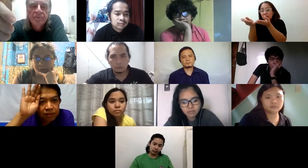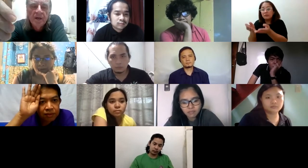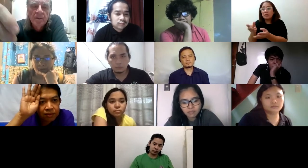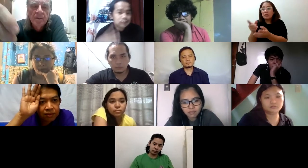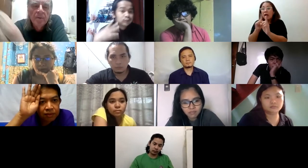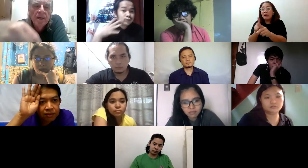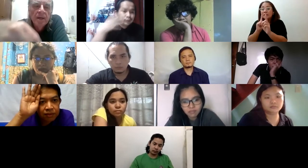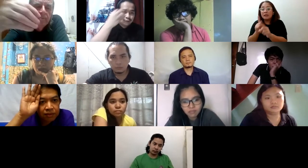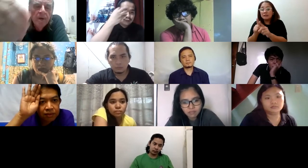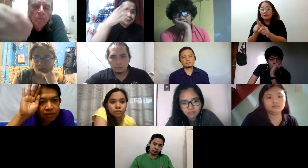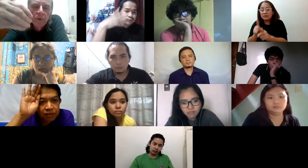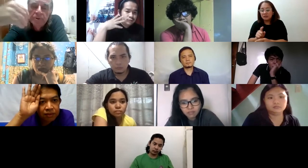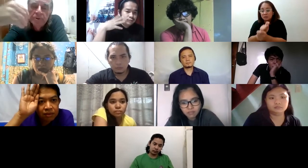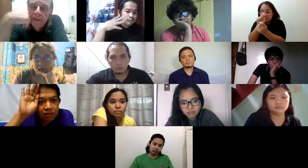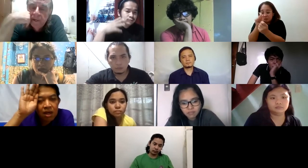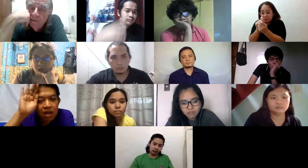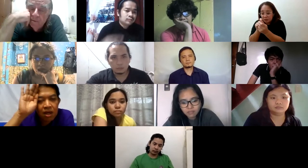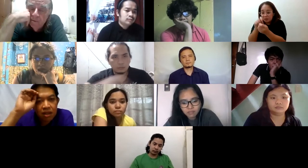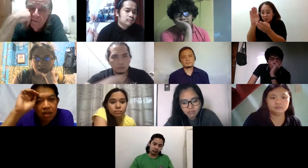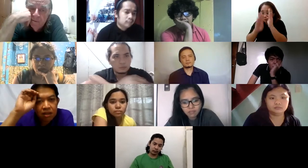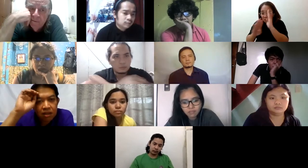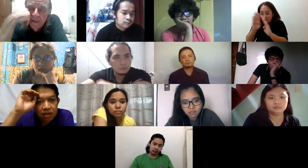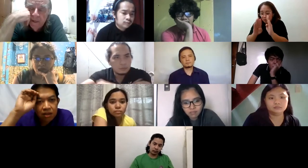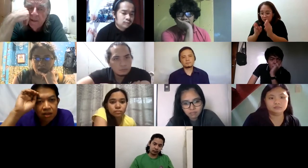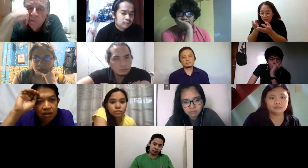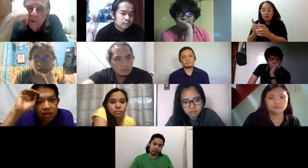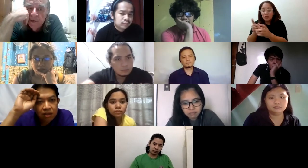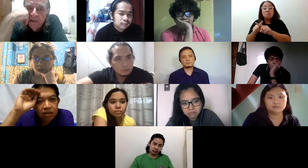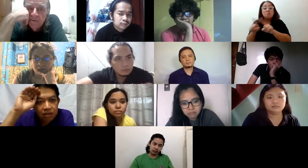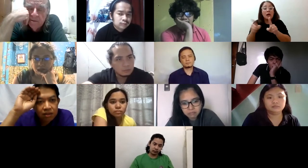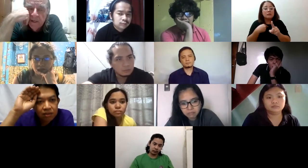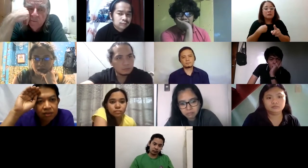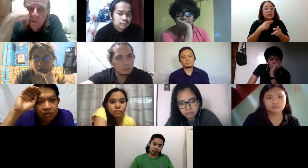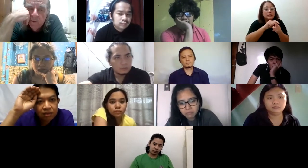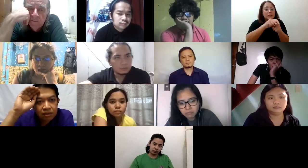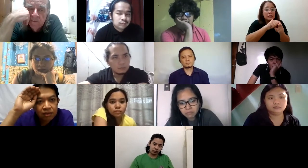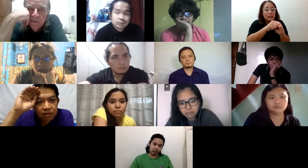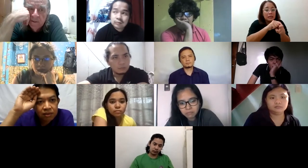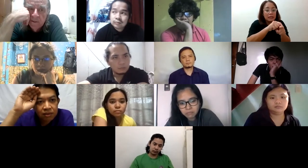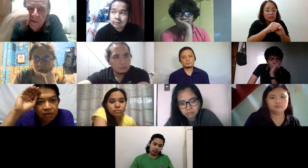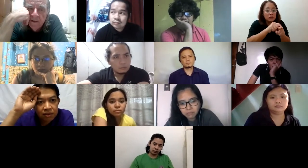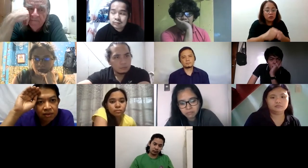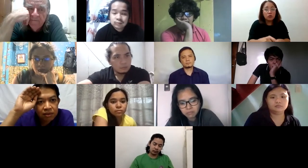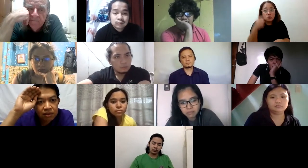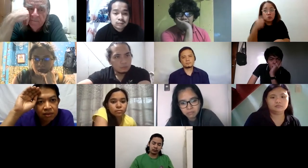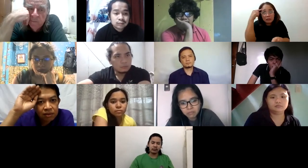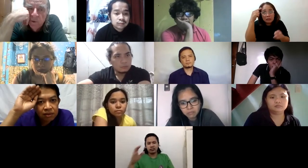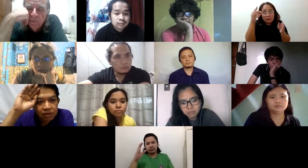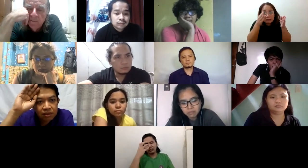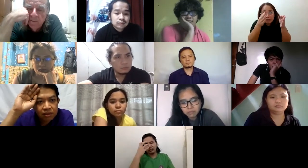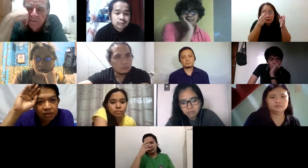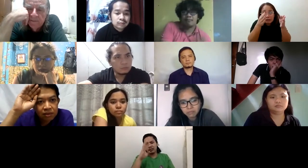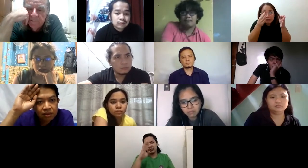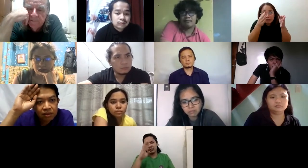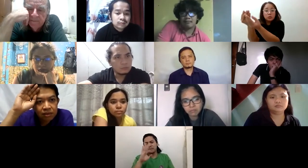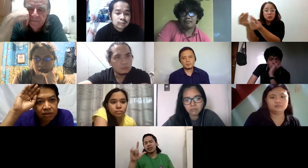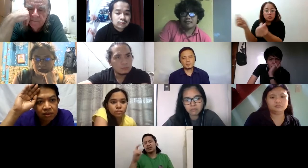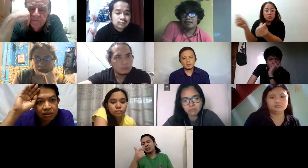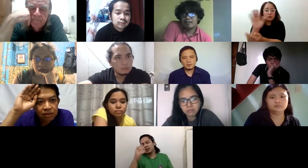problem, but we're training you to think in ways that will solve your problems. Ray has